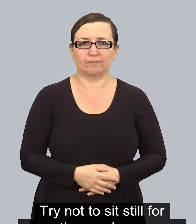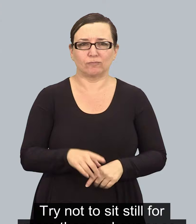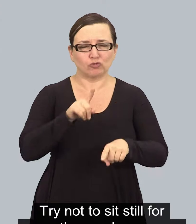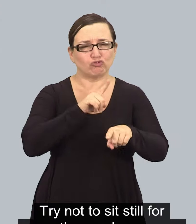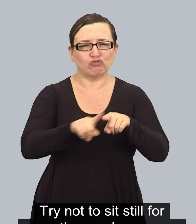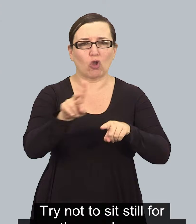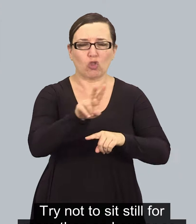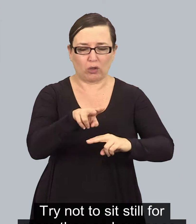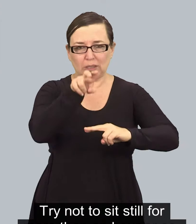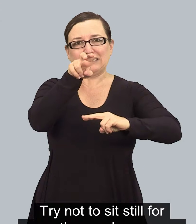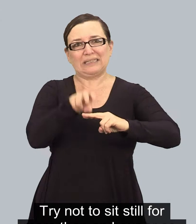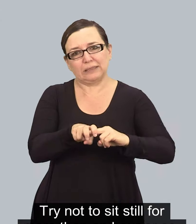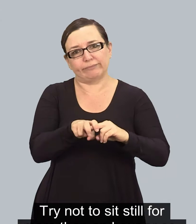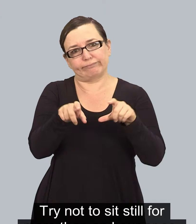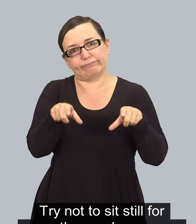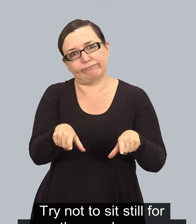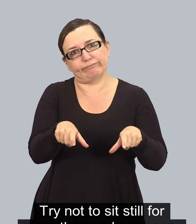Try not to sit still for more than an hour or so.